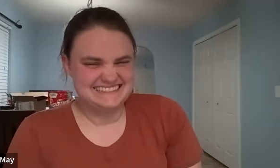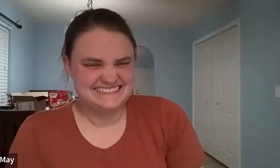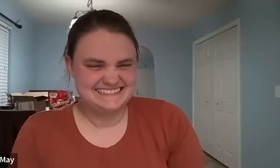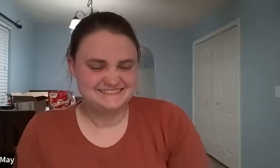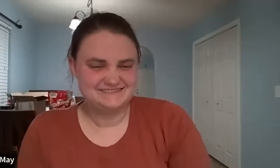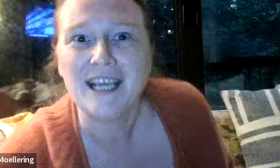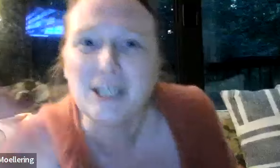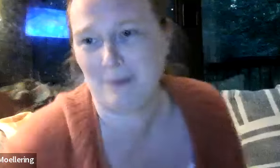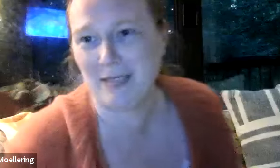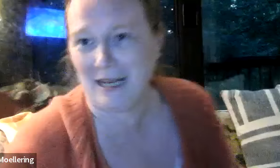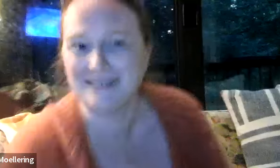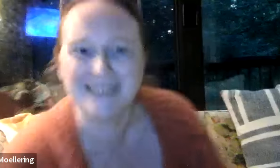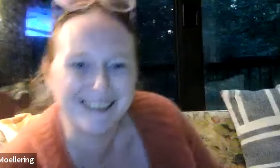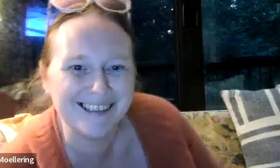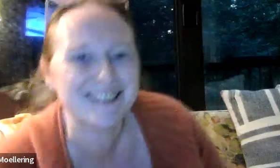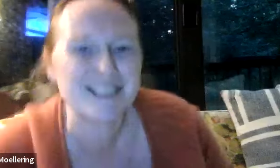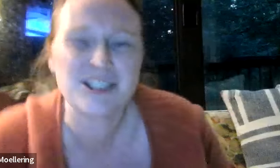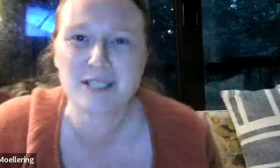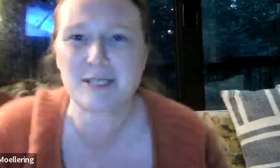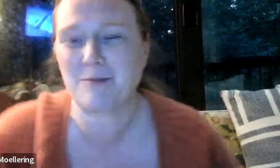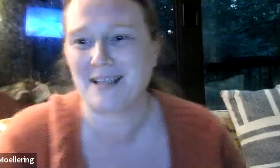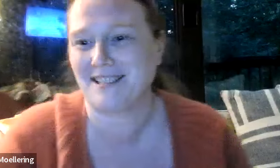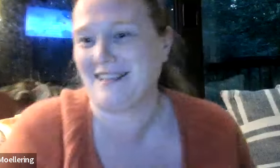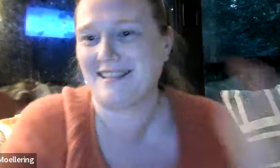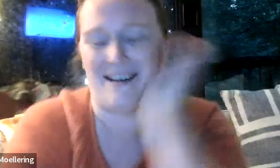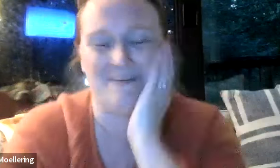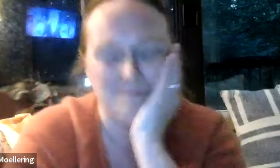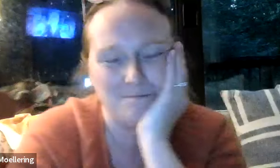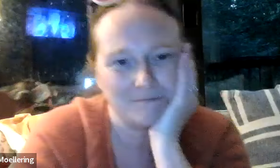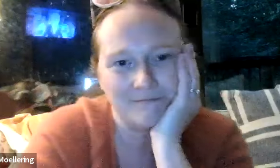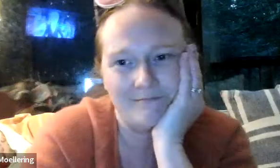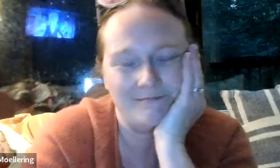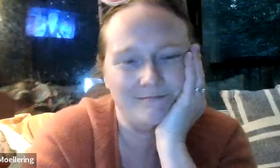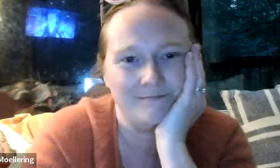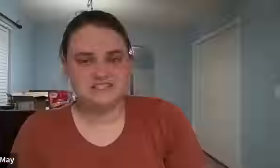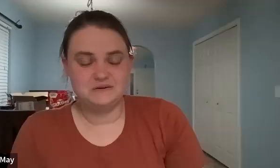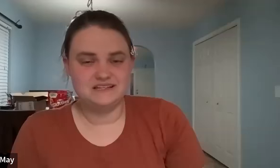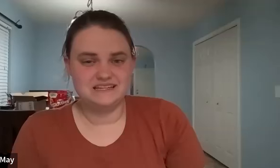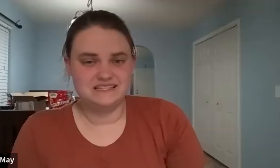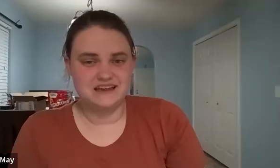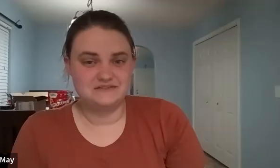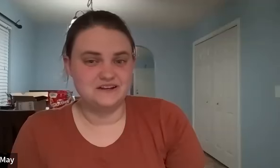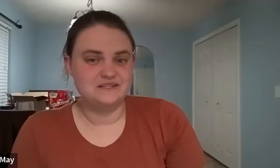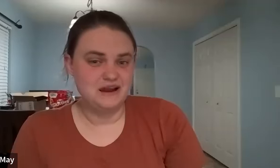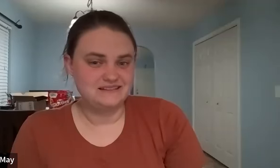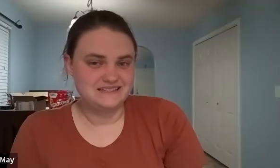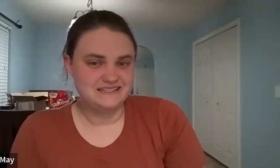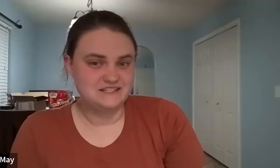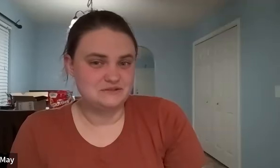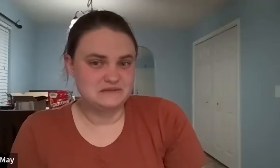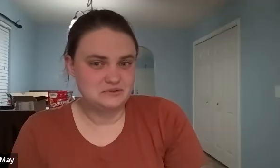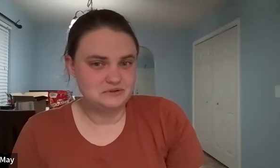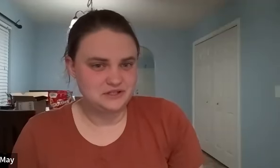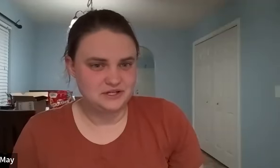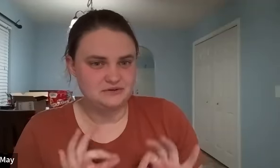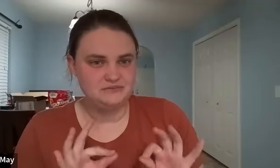but you know what I'm saying. It's a chance to practice it. So, and I just always think it's kind of fun to practice it. It's so simple, you know, you can